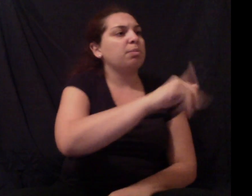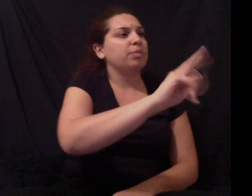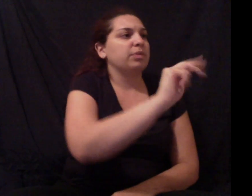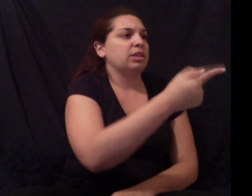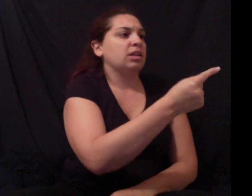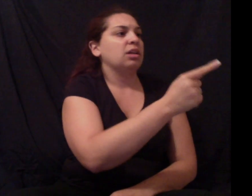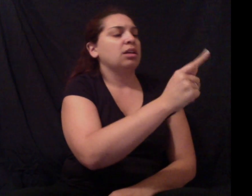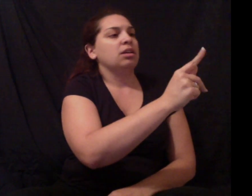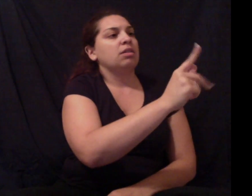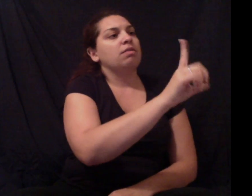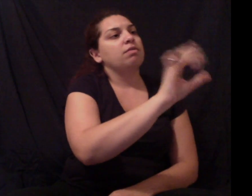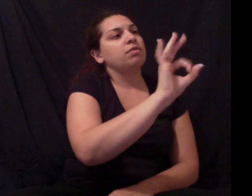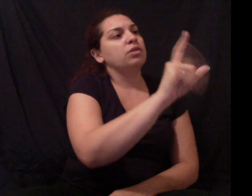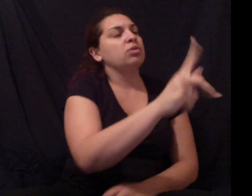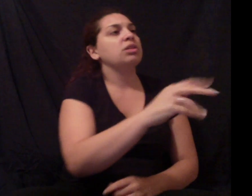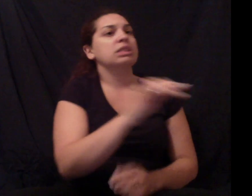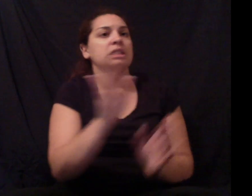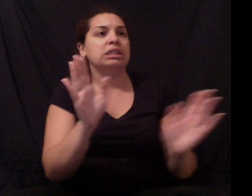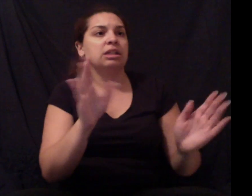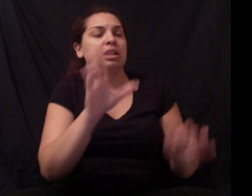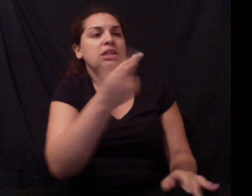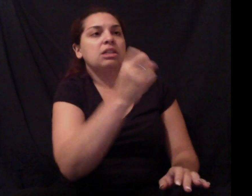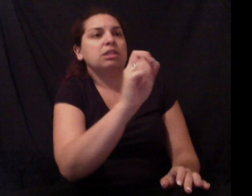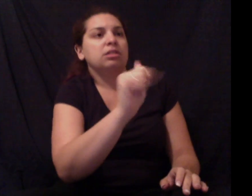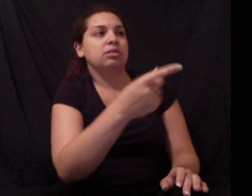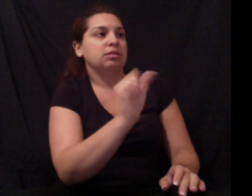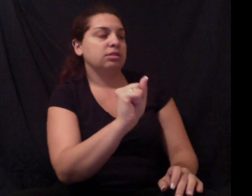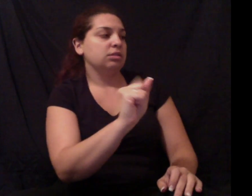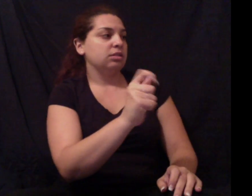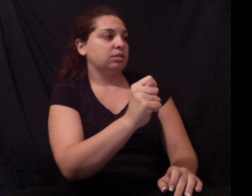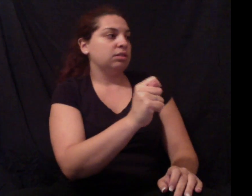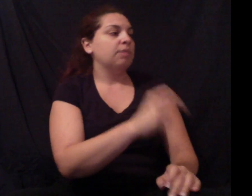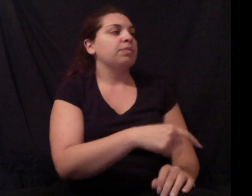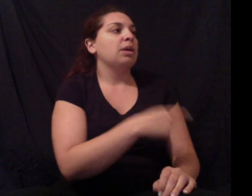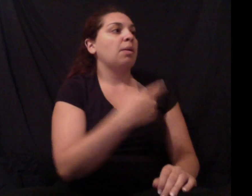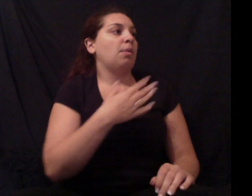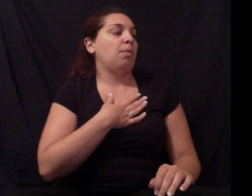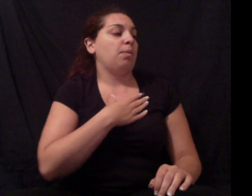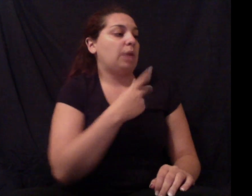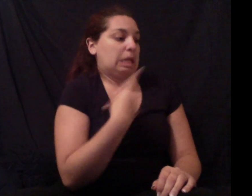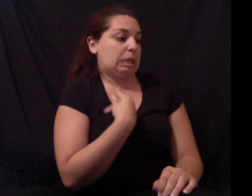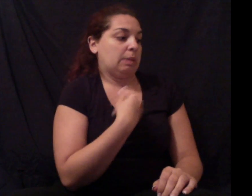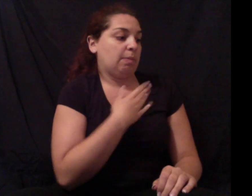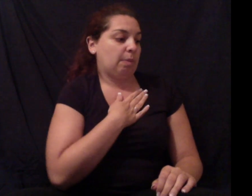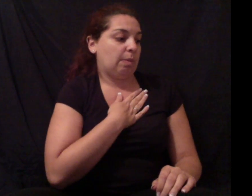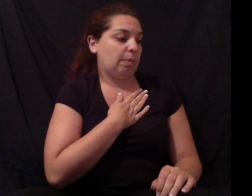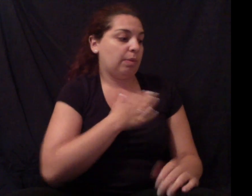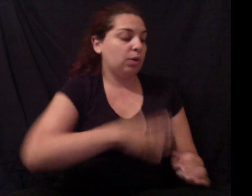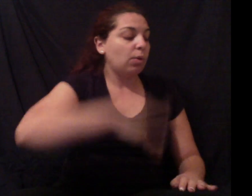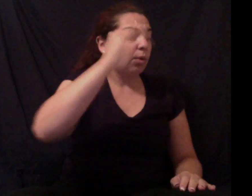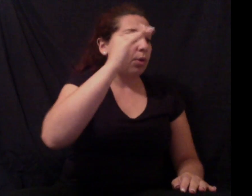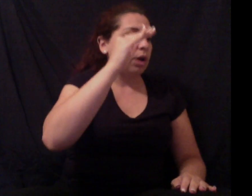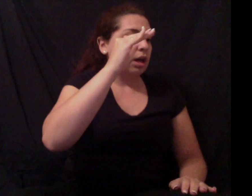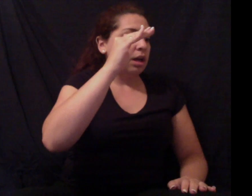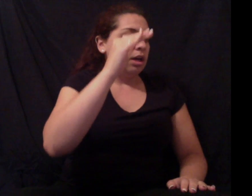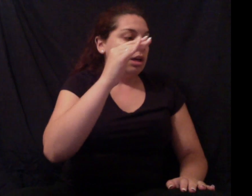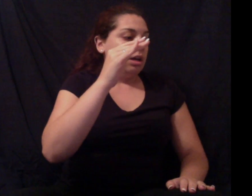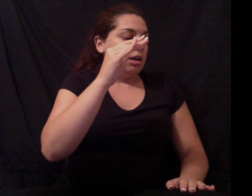Floyd and the Eagles and all sorts of stuff. So our garage growing up was a band practice room. So I was exposed to music all the time.